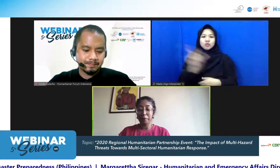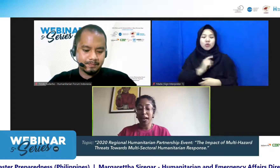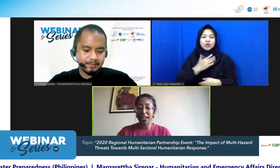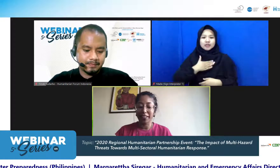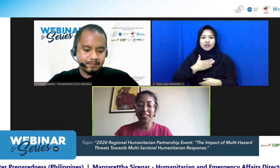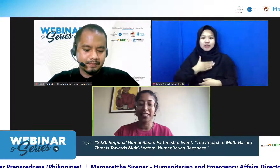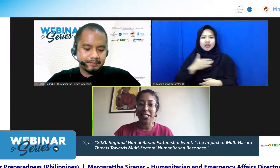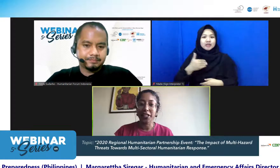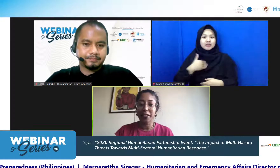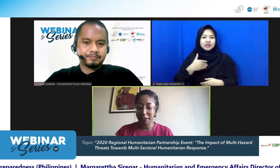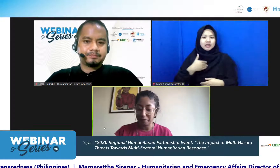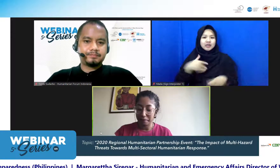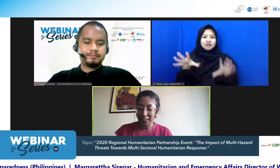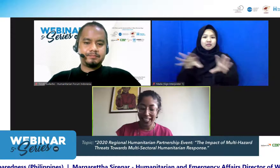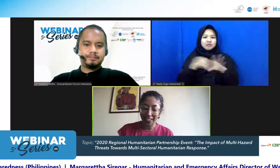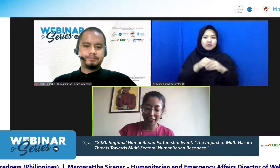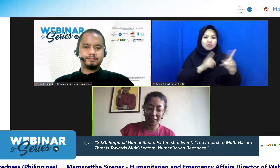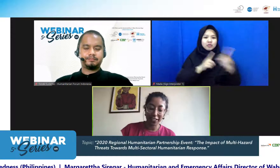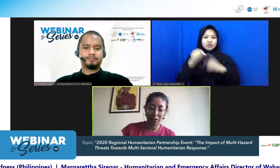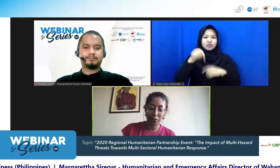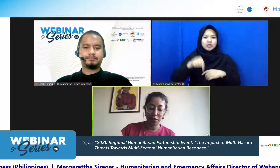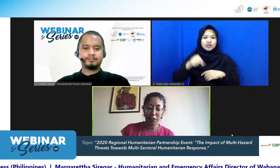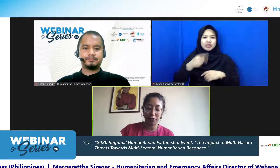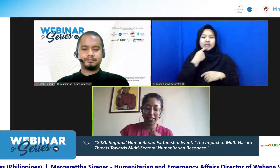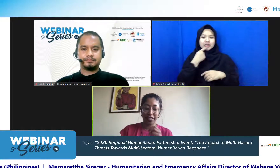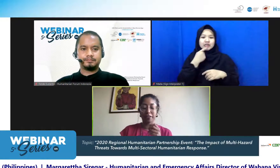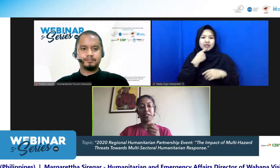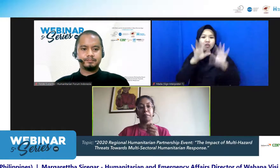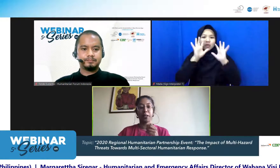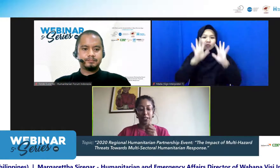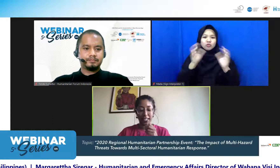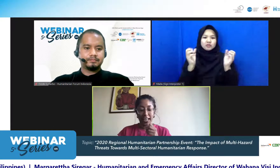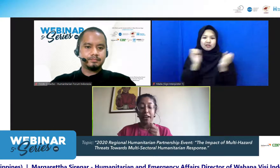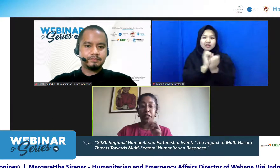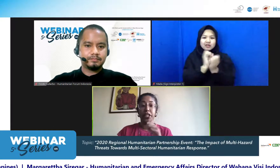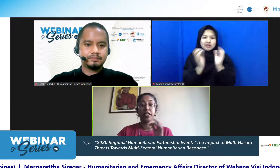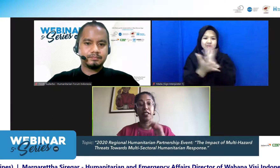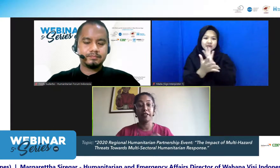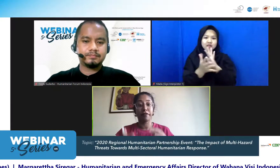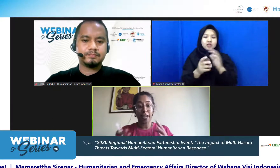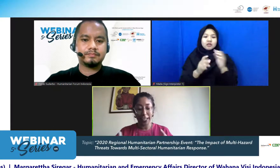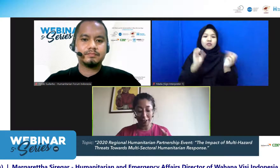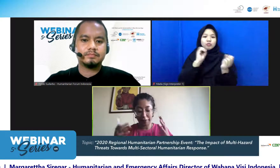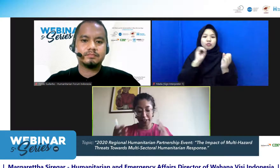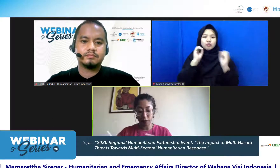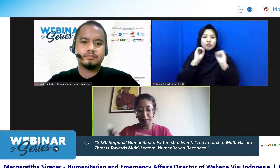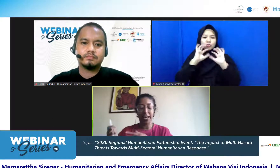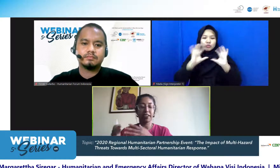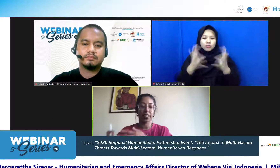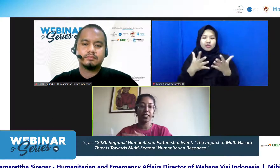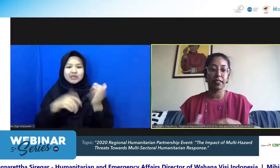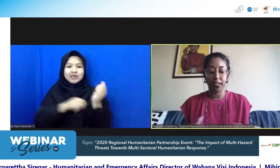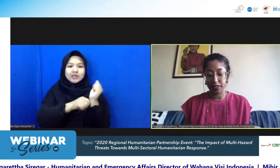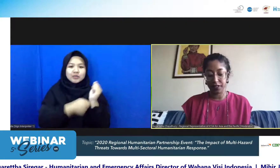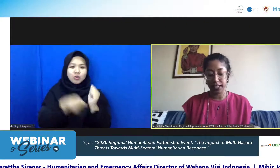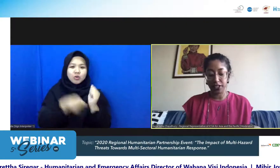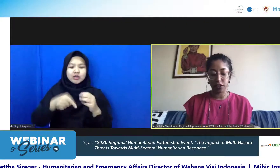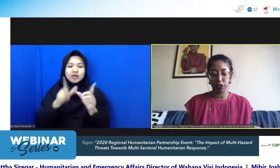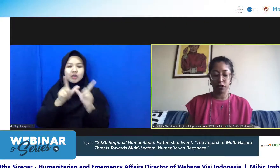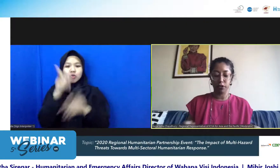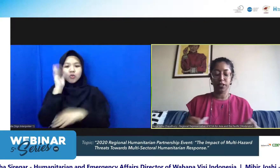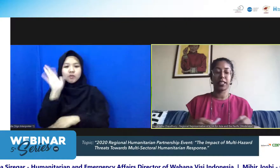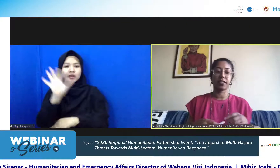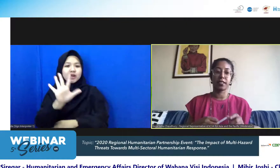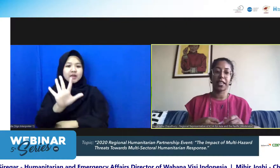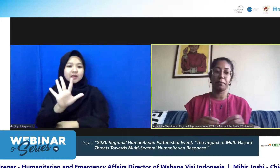and being part of this discussion on multi-hazard threats towards multi-sector response, which is the final and fifth webinar in this series of